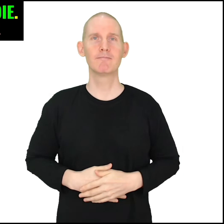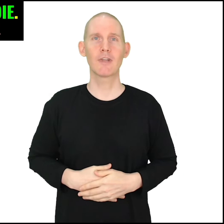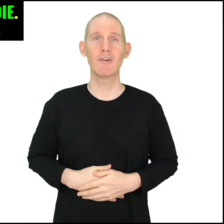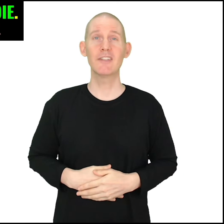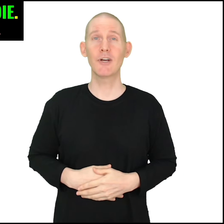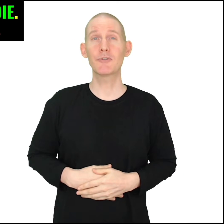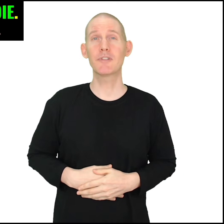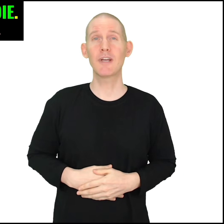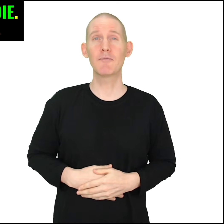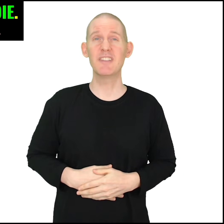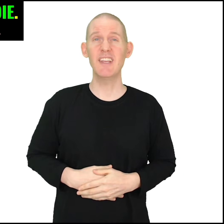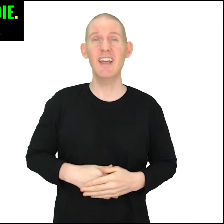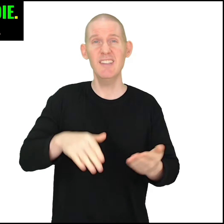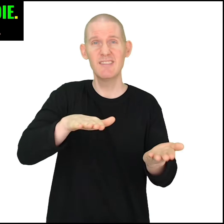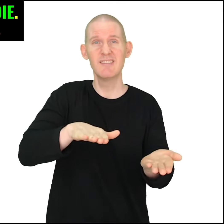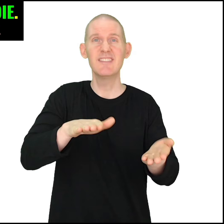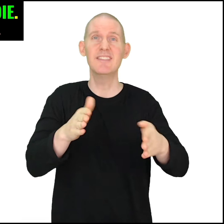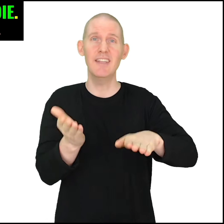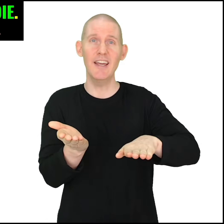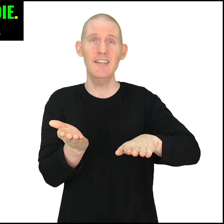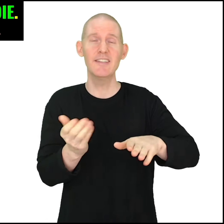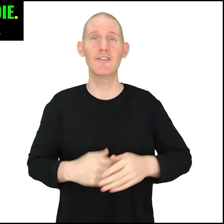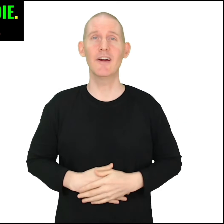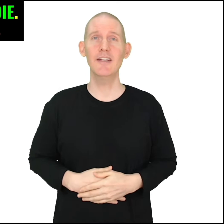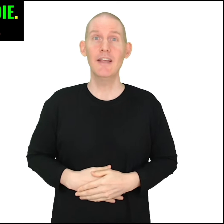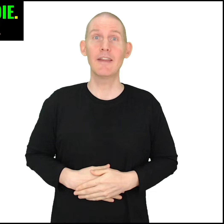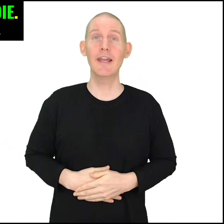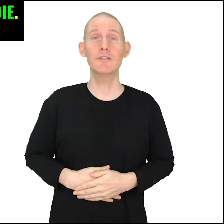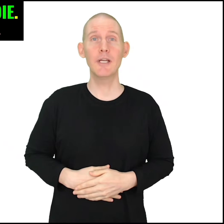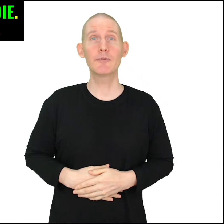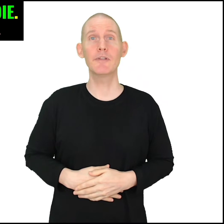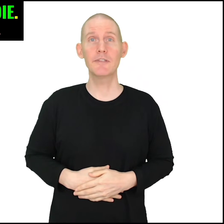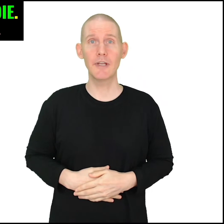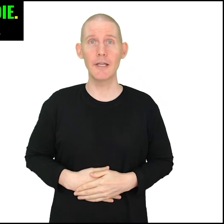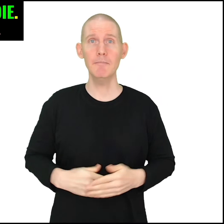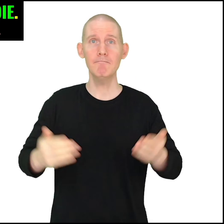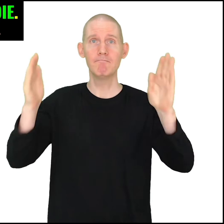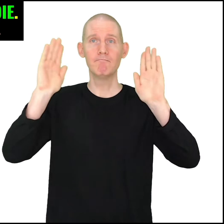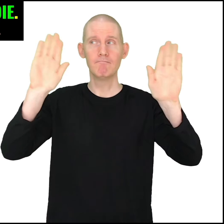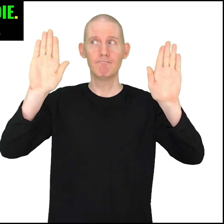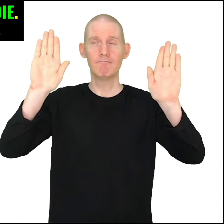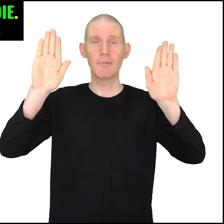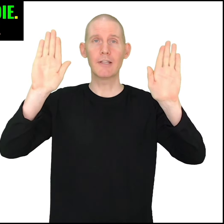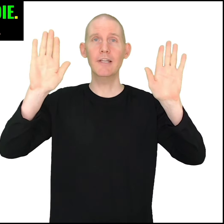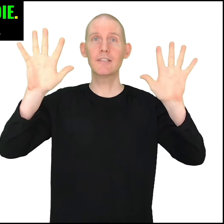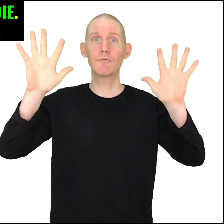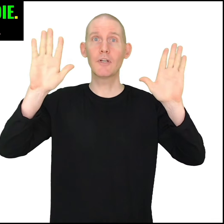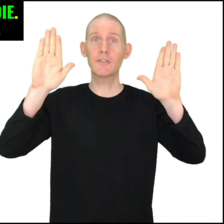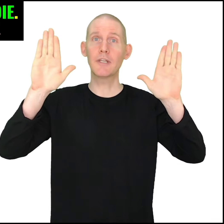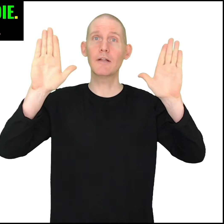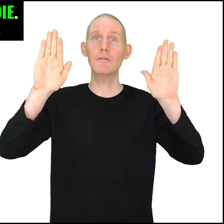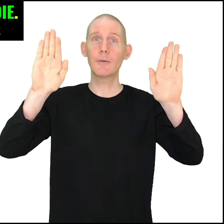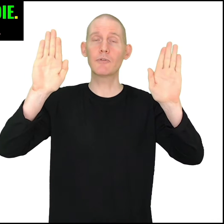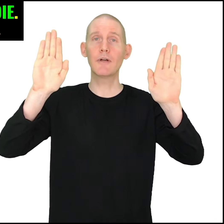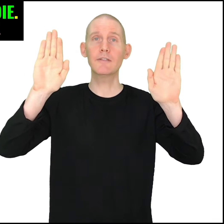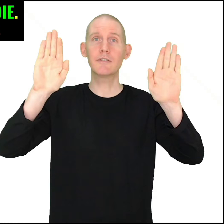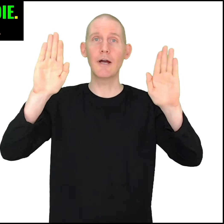All right, it's also the sign for dead, right? The hand shapes are the same, like this, fingers together, thumbs alongside.